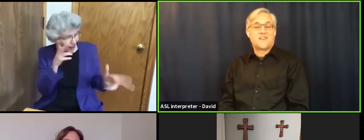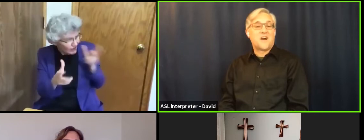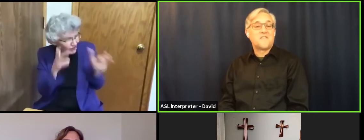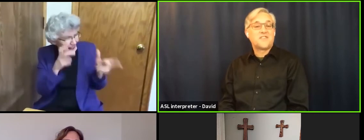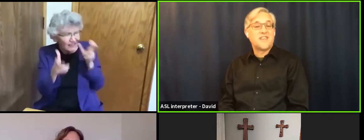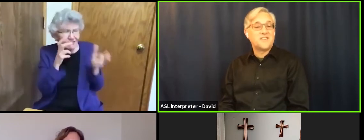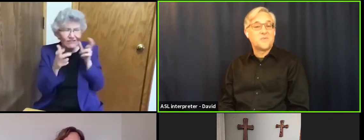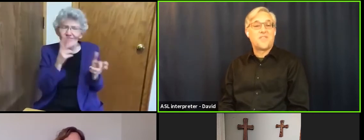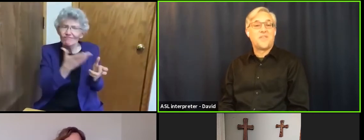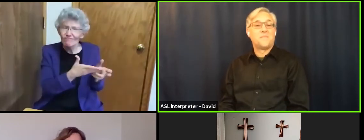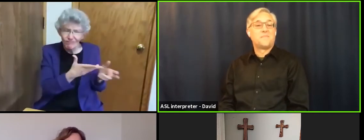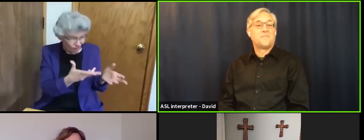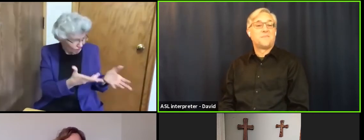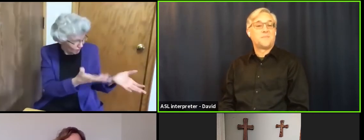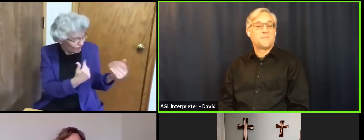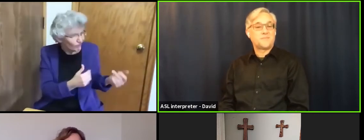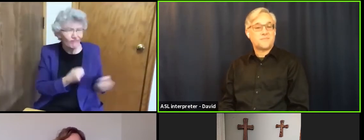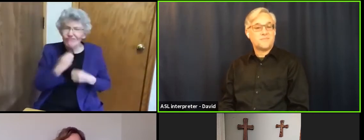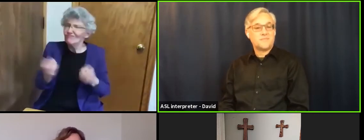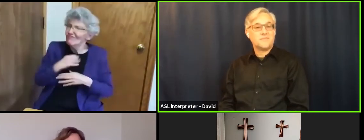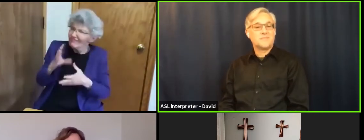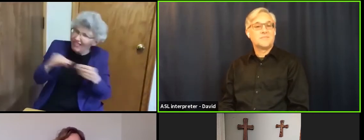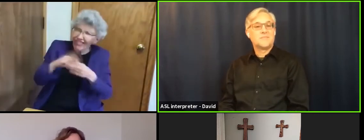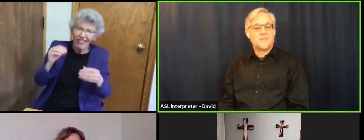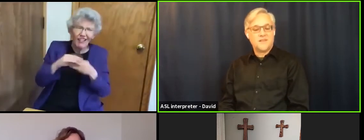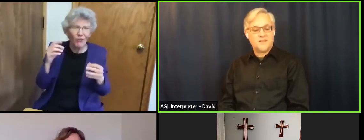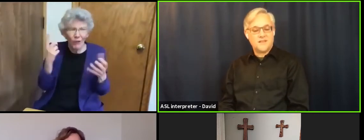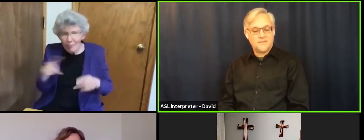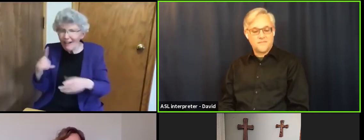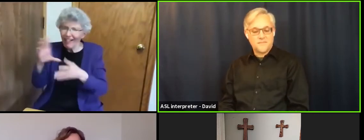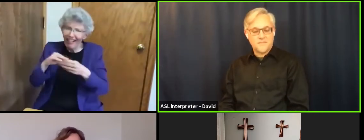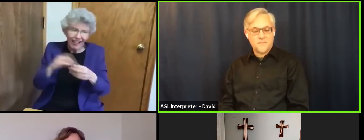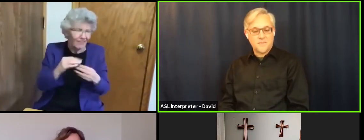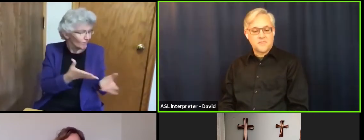and has a conversation with them.